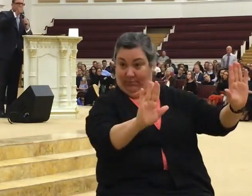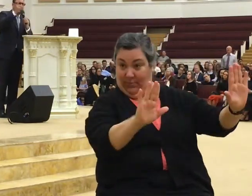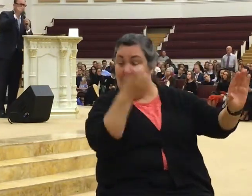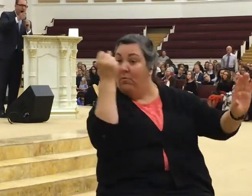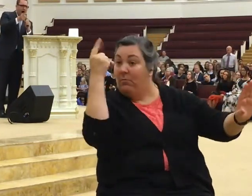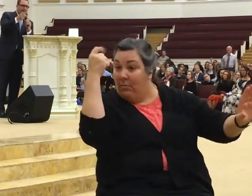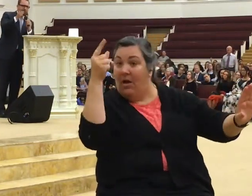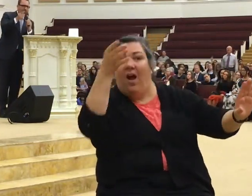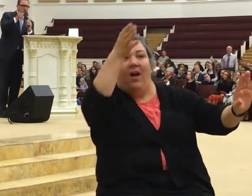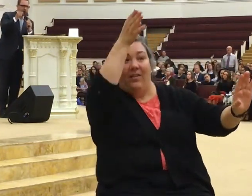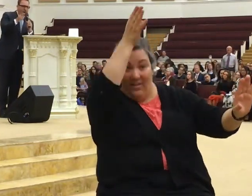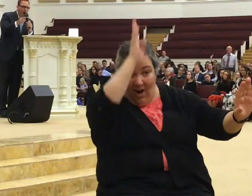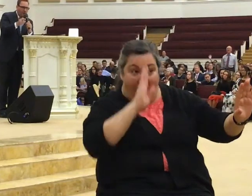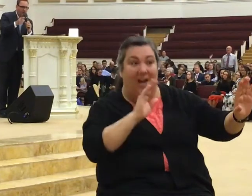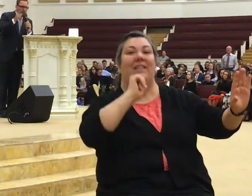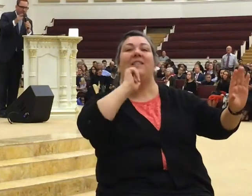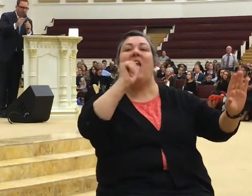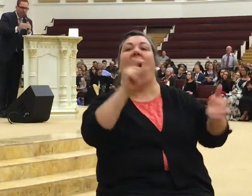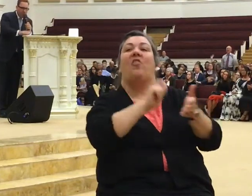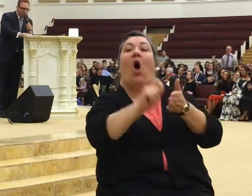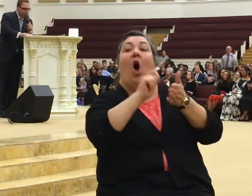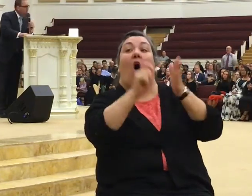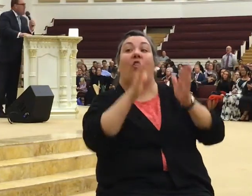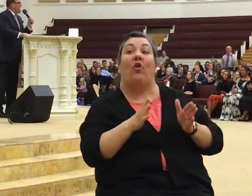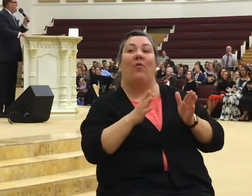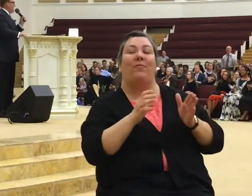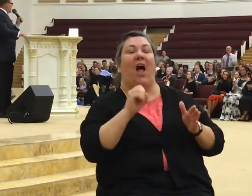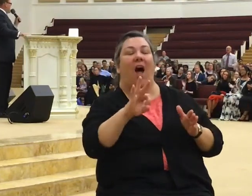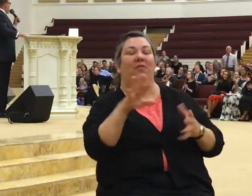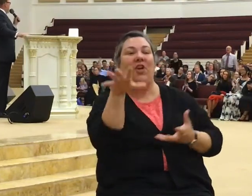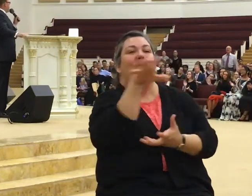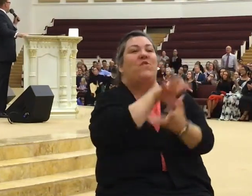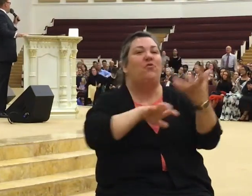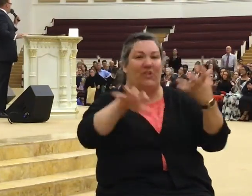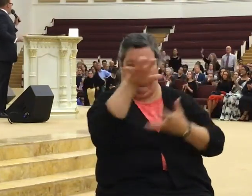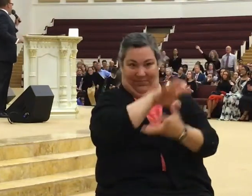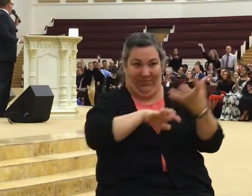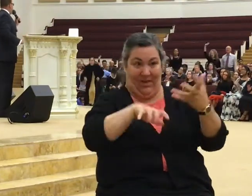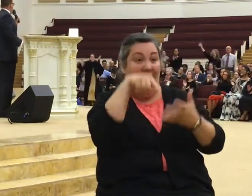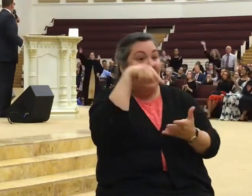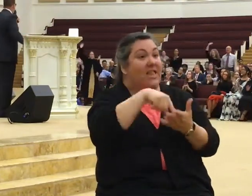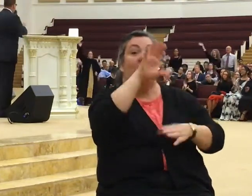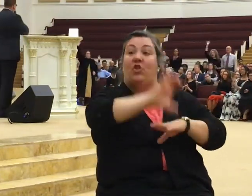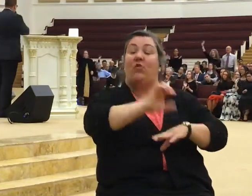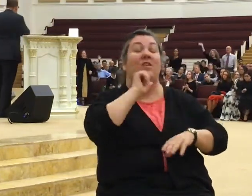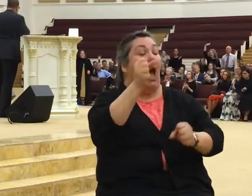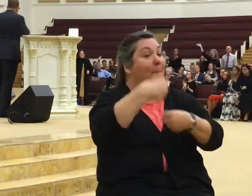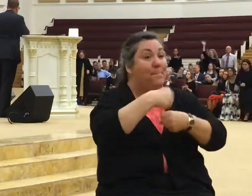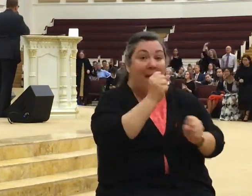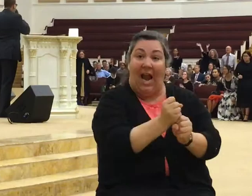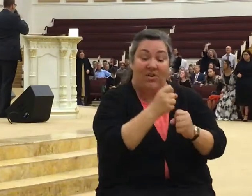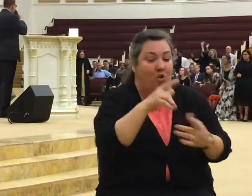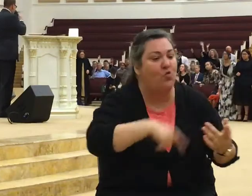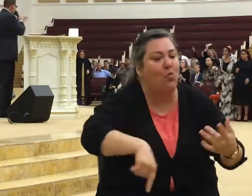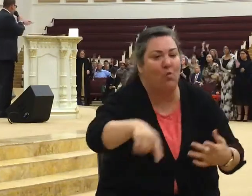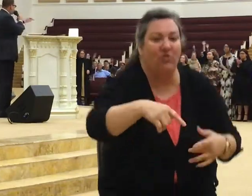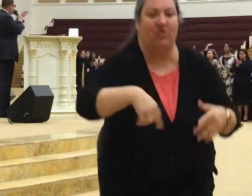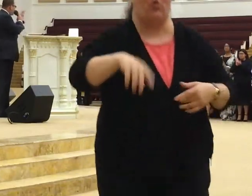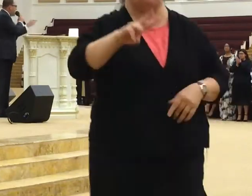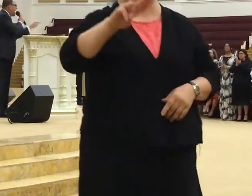thing, God is not the author of confusion. This church wasn't made to wander.